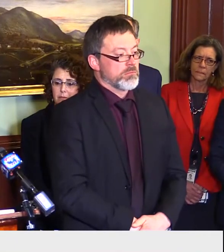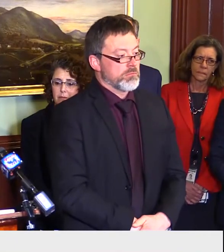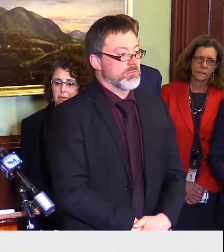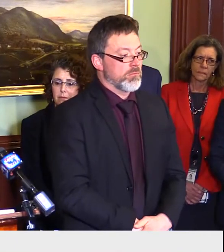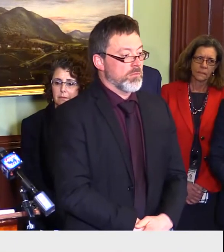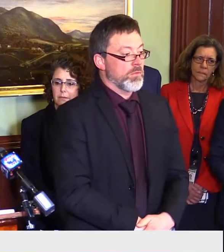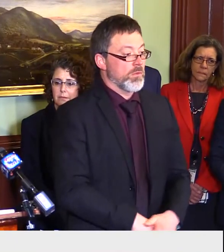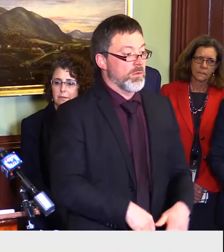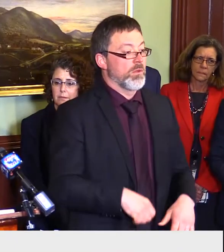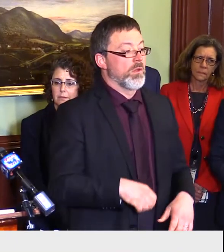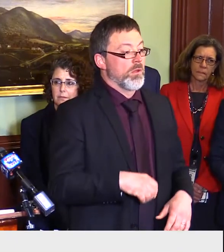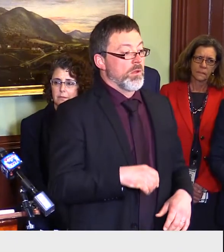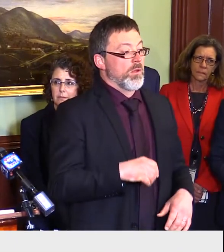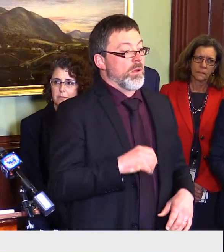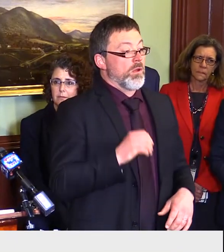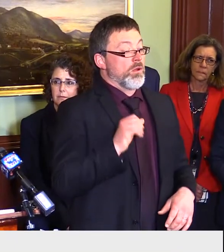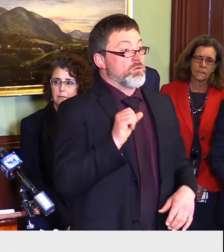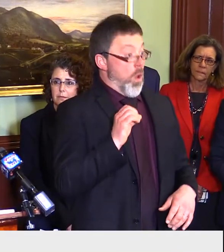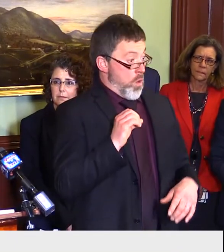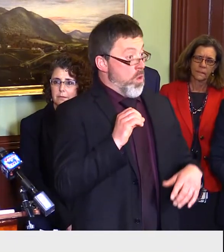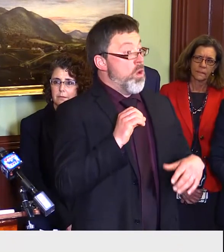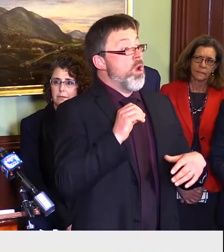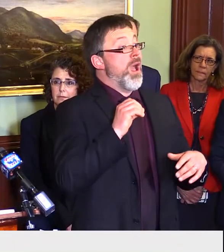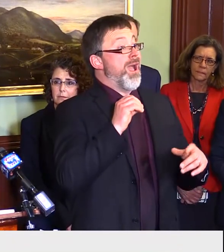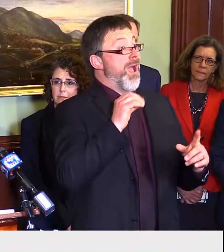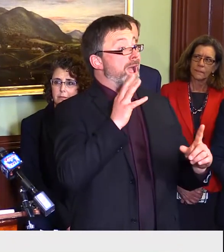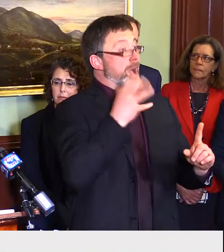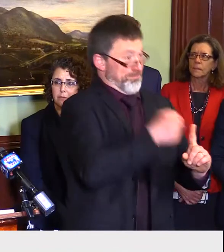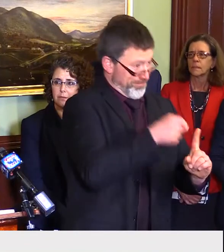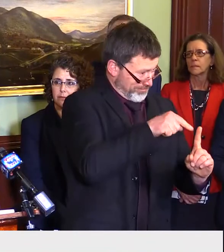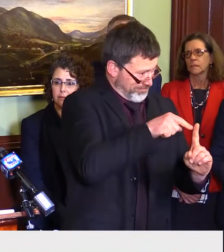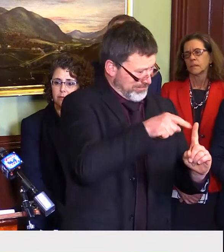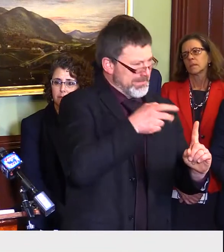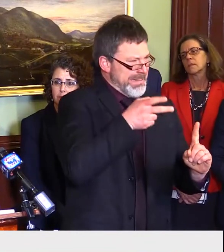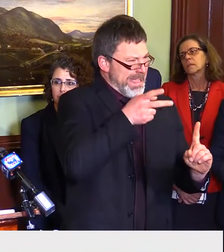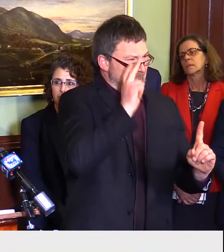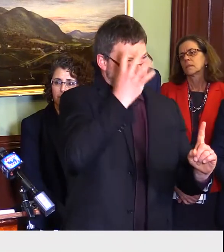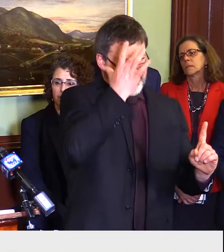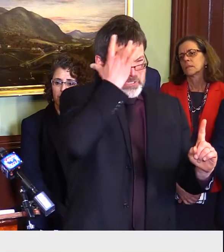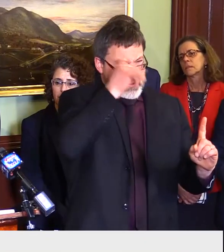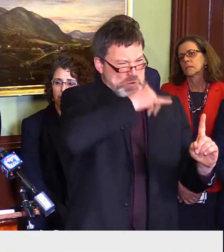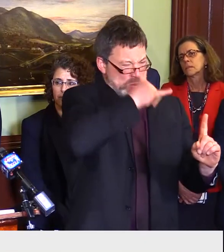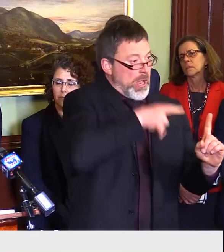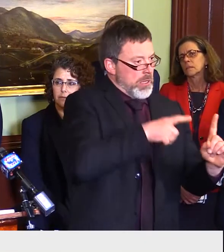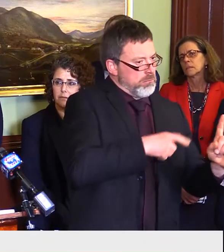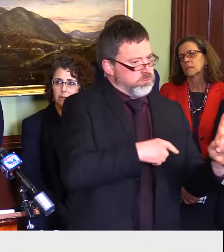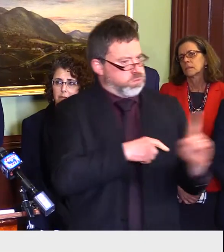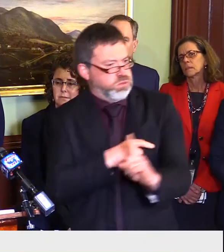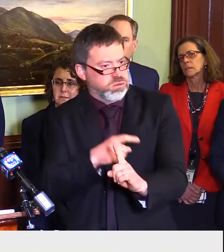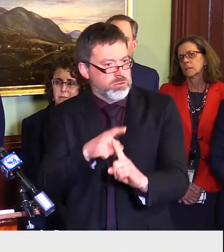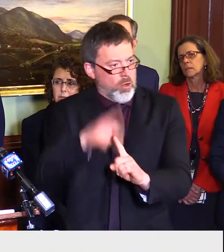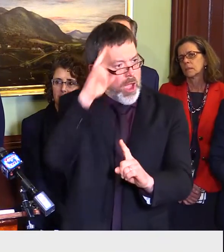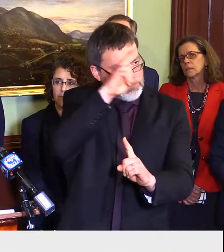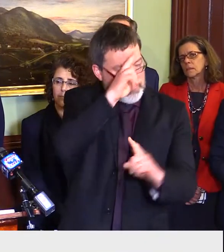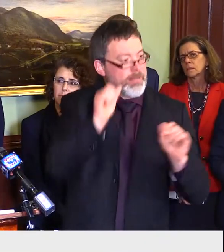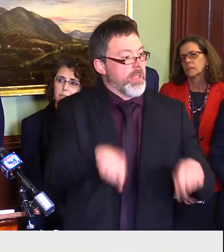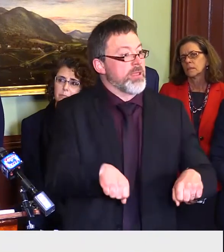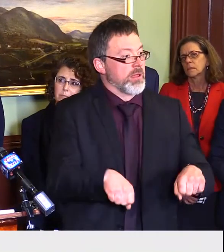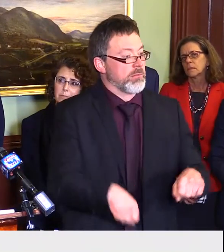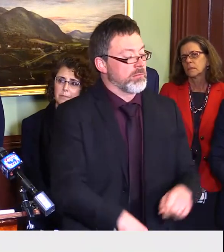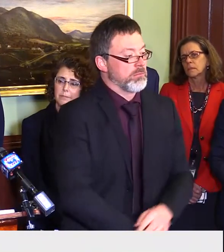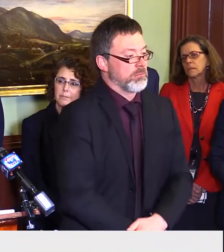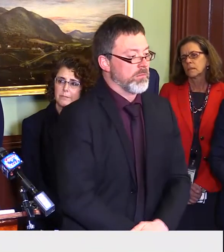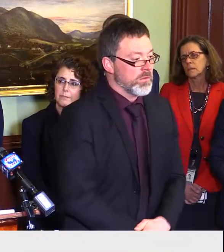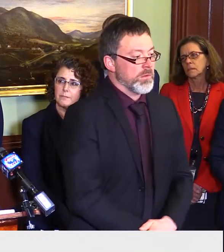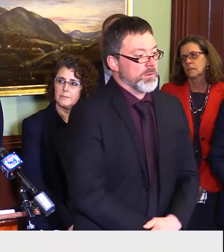Put more directly, this is more about protecting the vulnerable. And while many will either